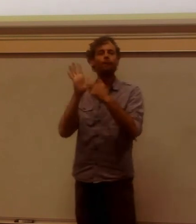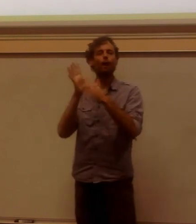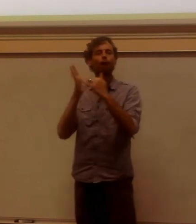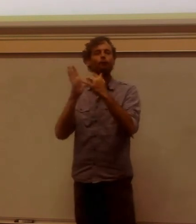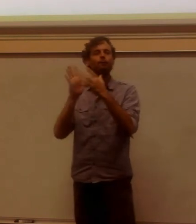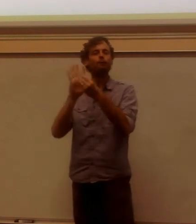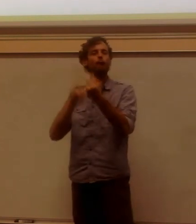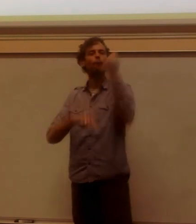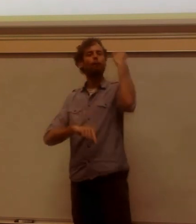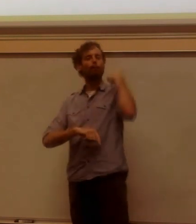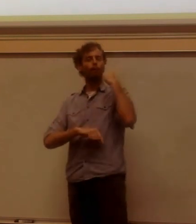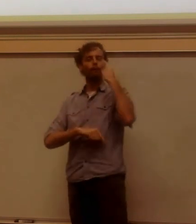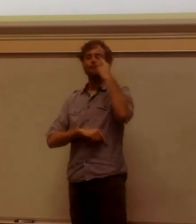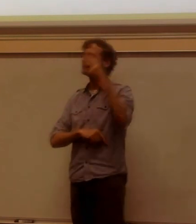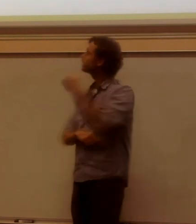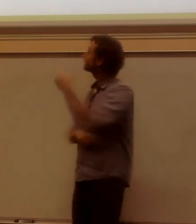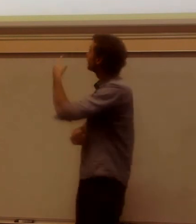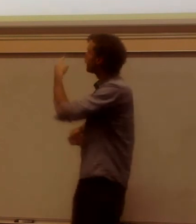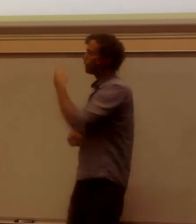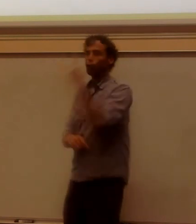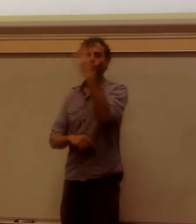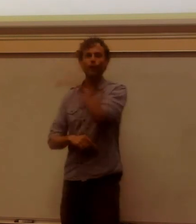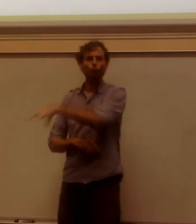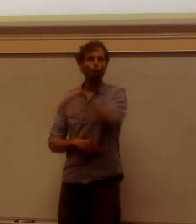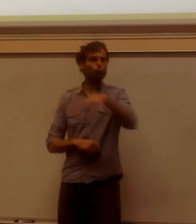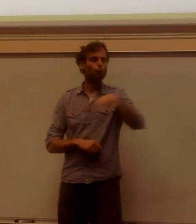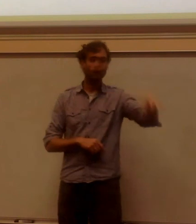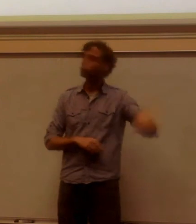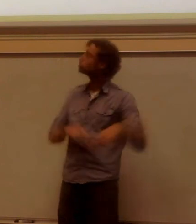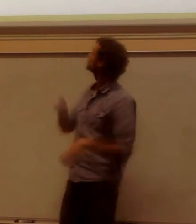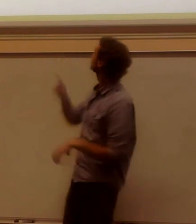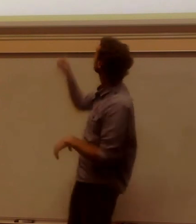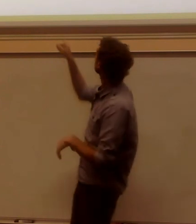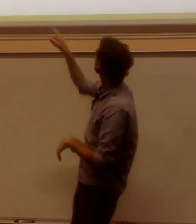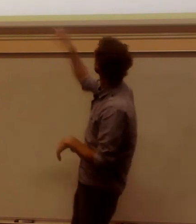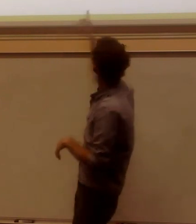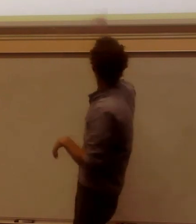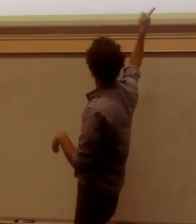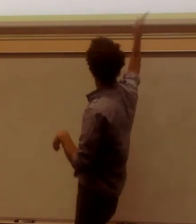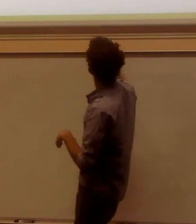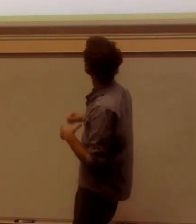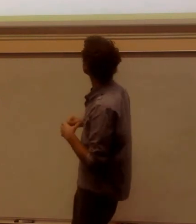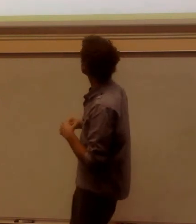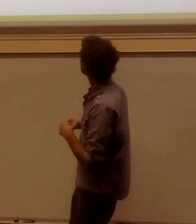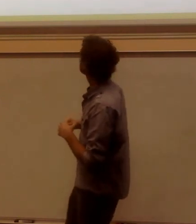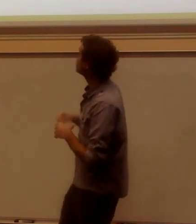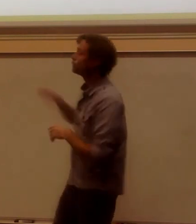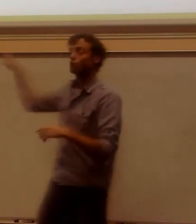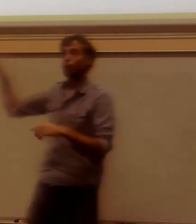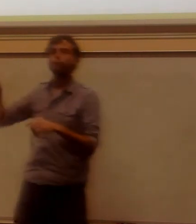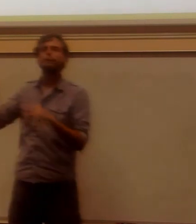So it's a little bit like VRS, the video relay service example that I've already shown you. So again, it's across